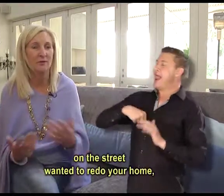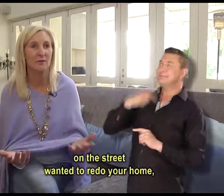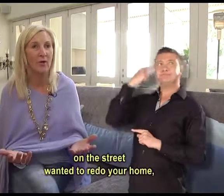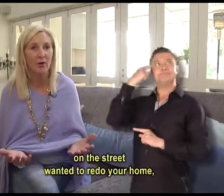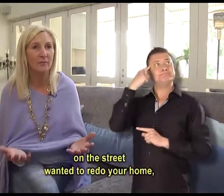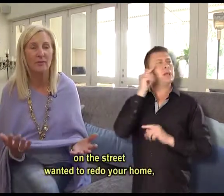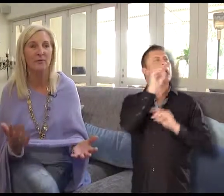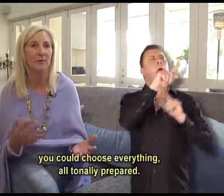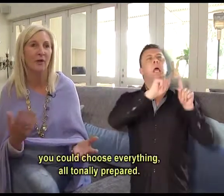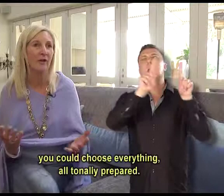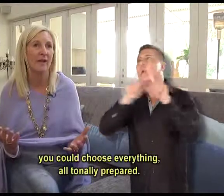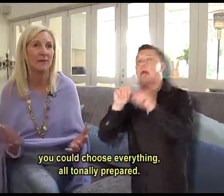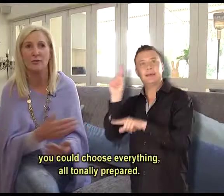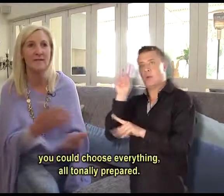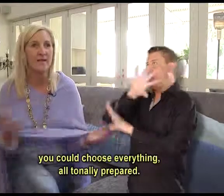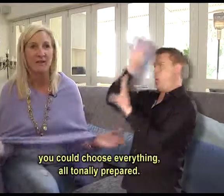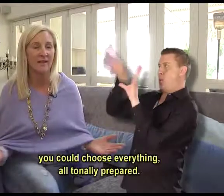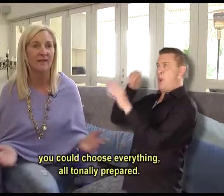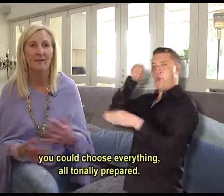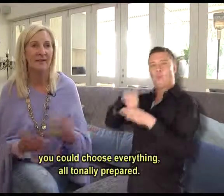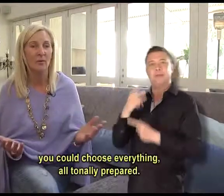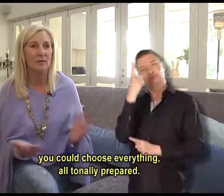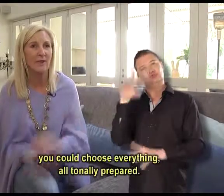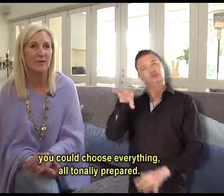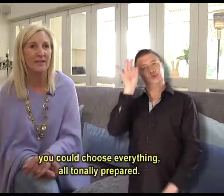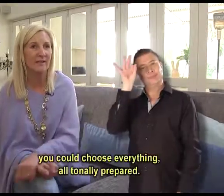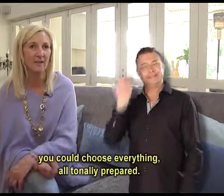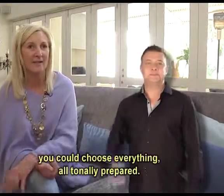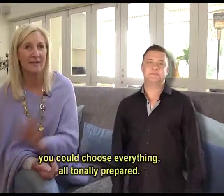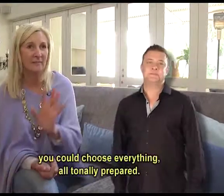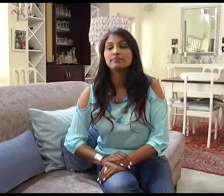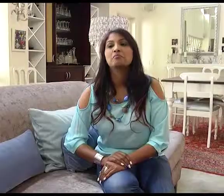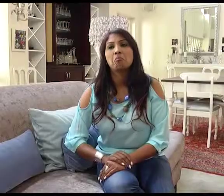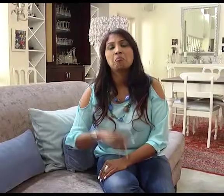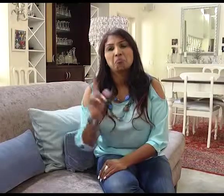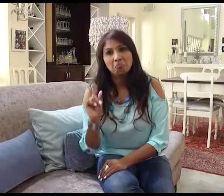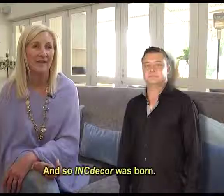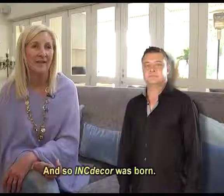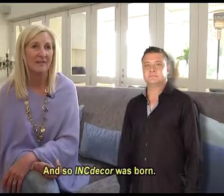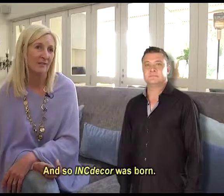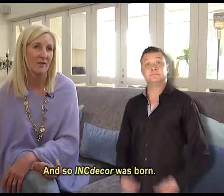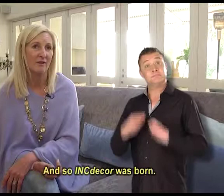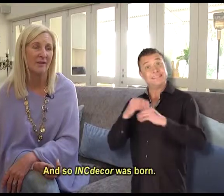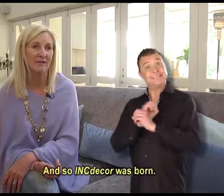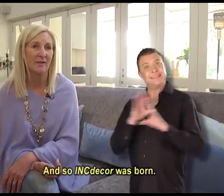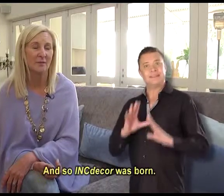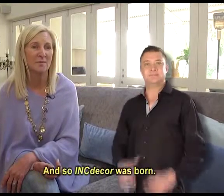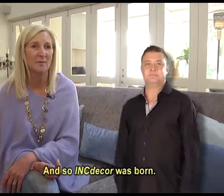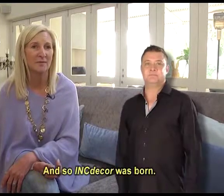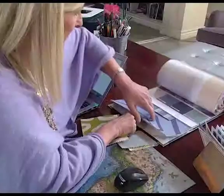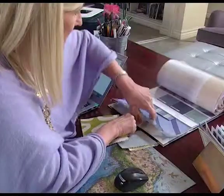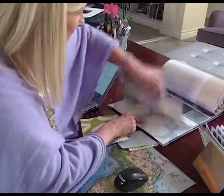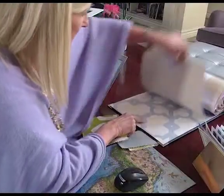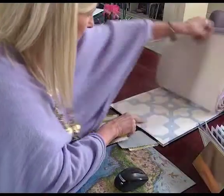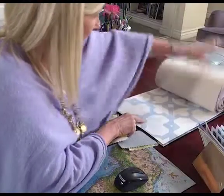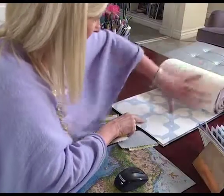to redo your home, you could go and choose everything, all tonally, readily paired for you, and so Inked Decor was